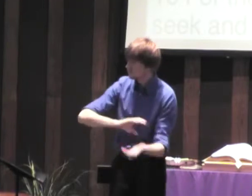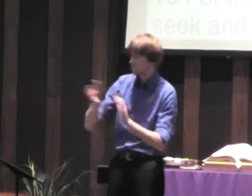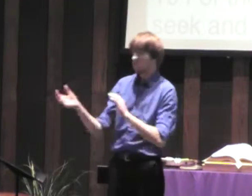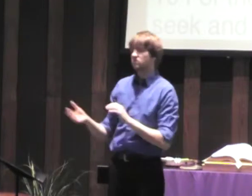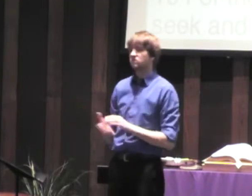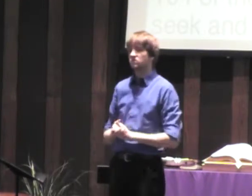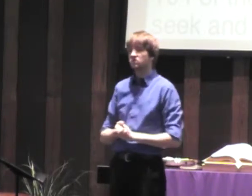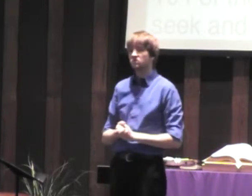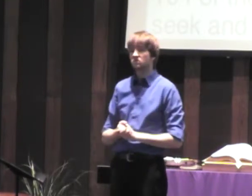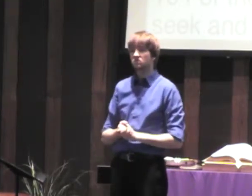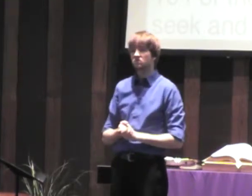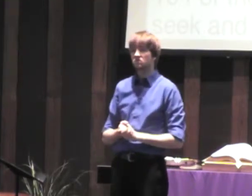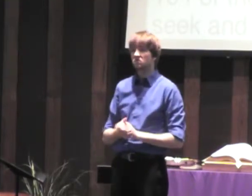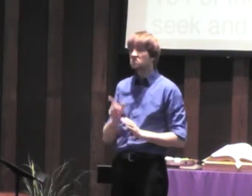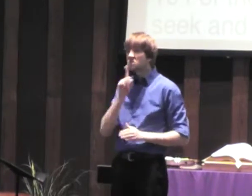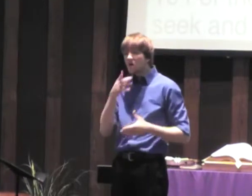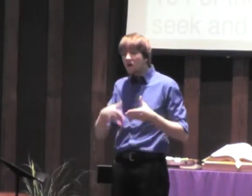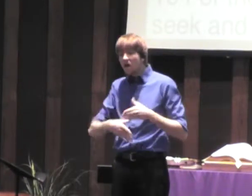My community is a mess.